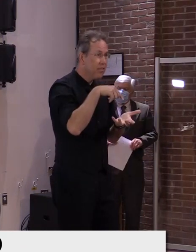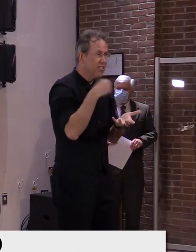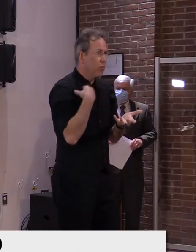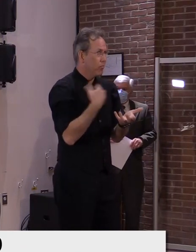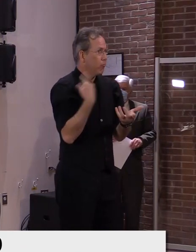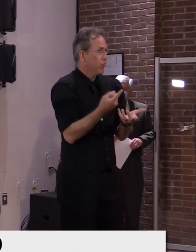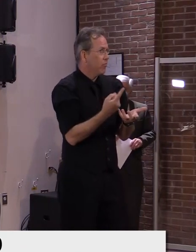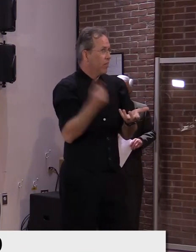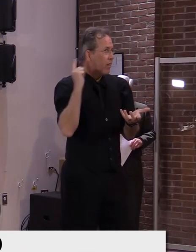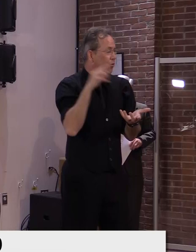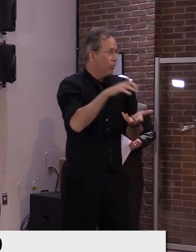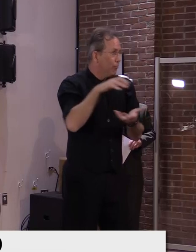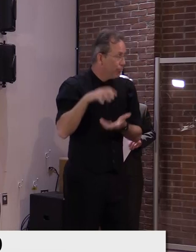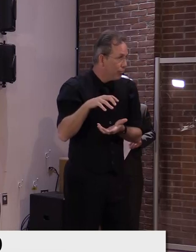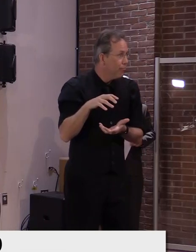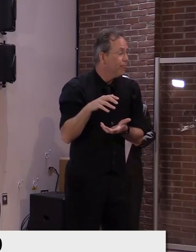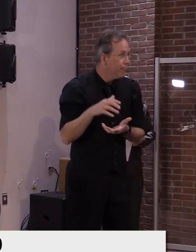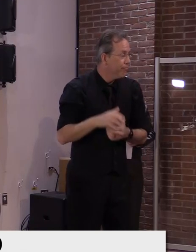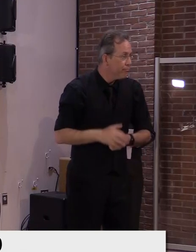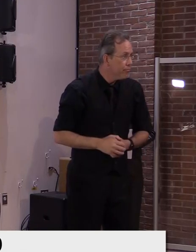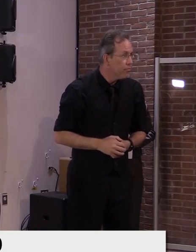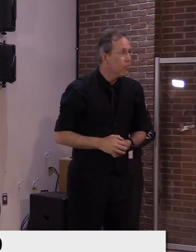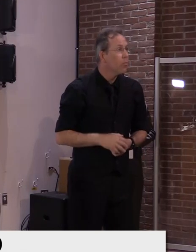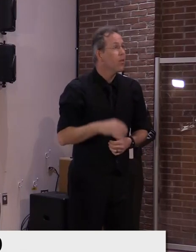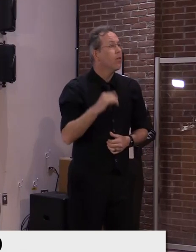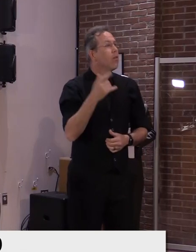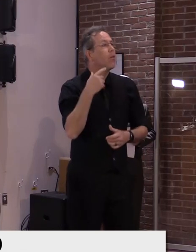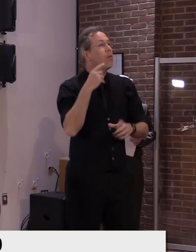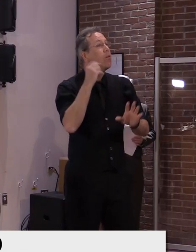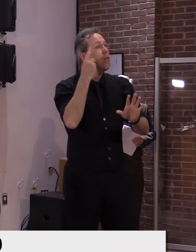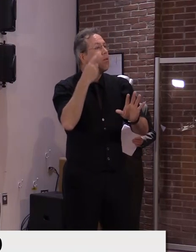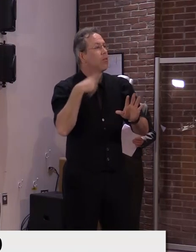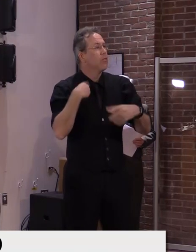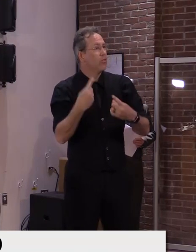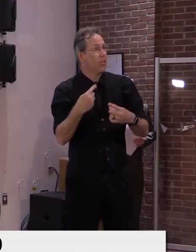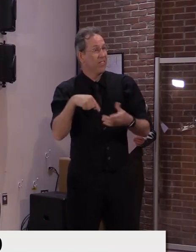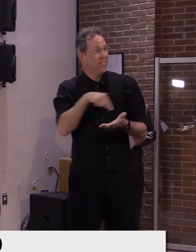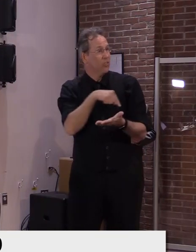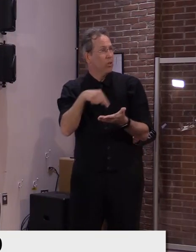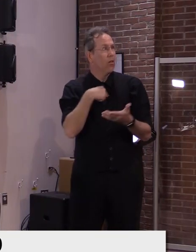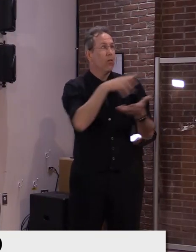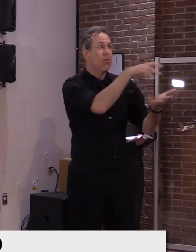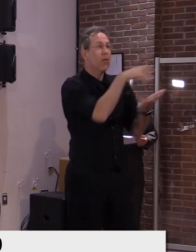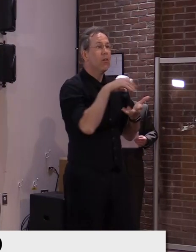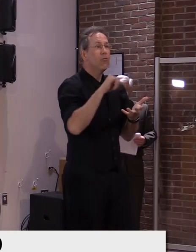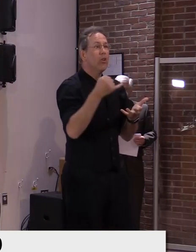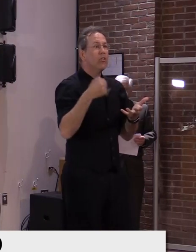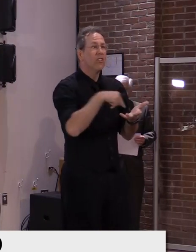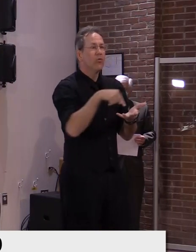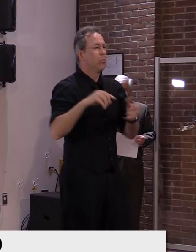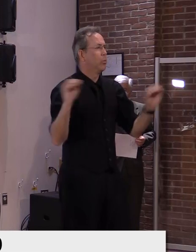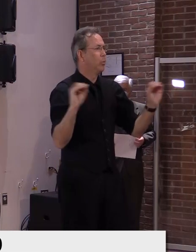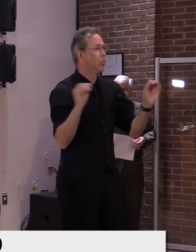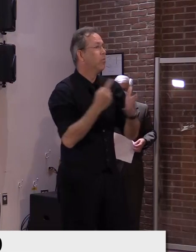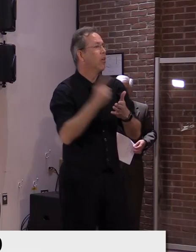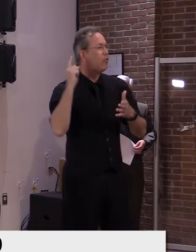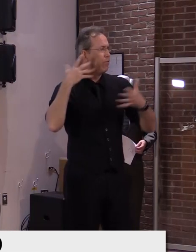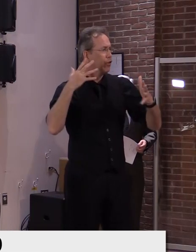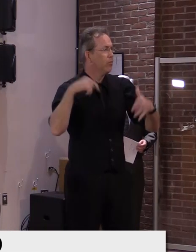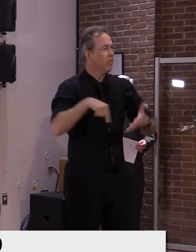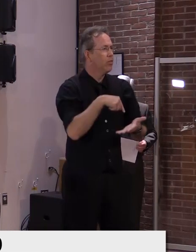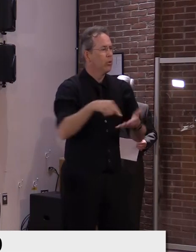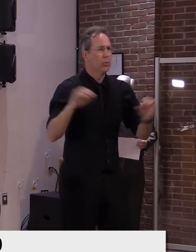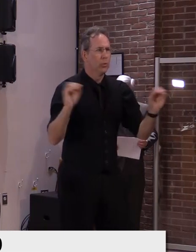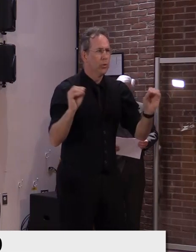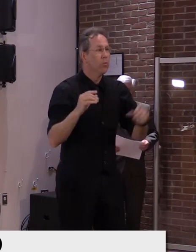not getting any J&J this week, there'll be zero shipped to us. We'll see a slight increase in